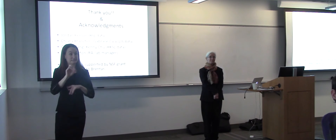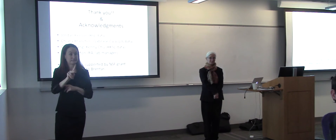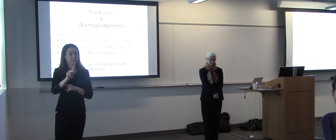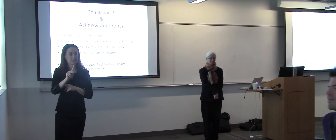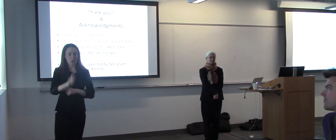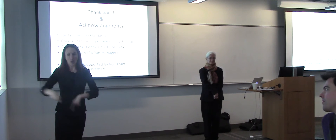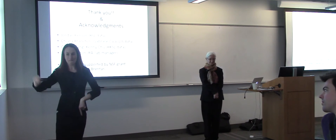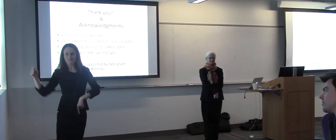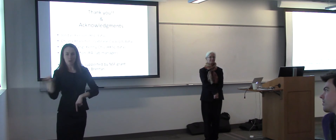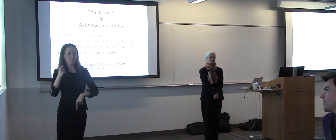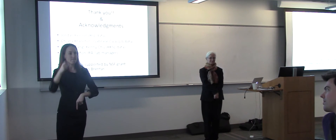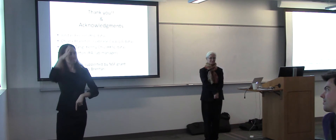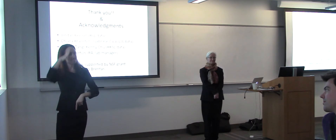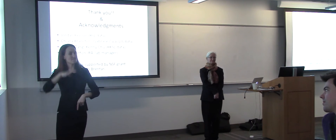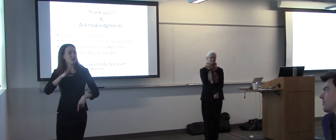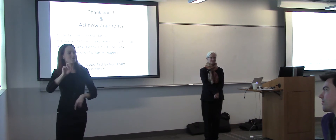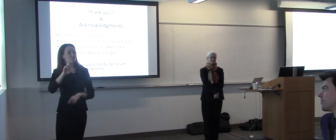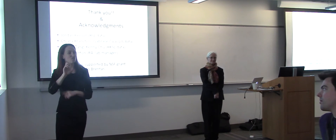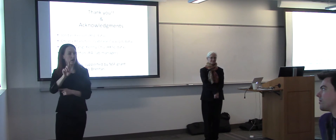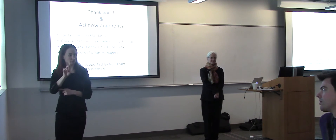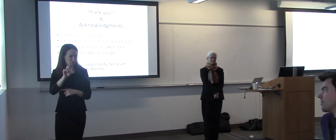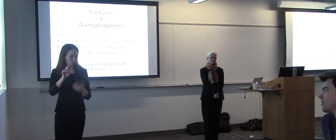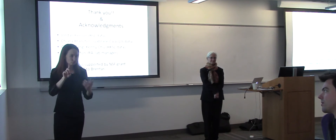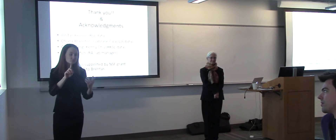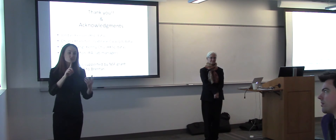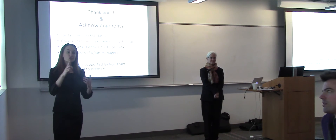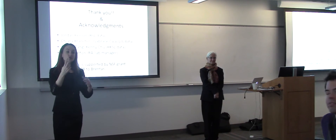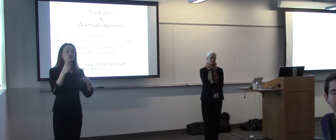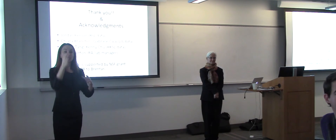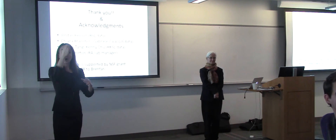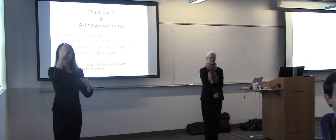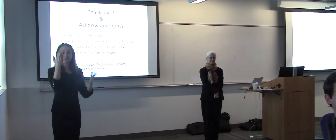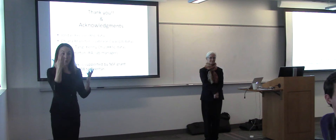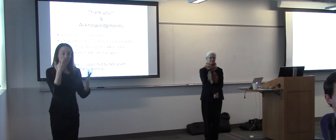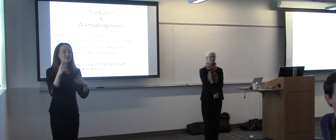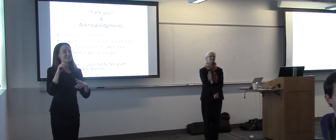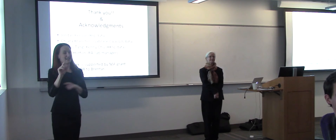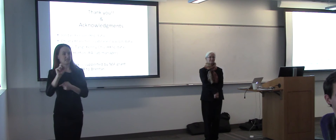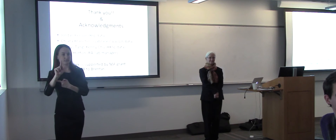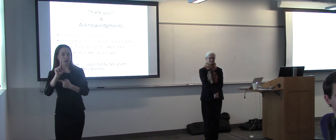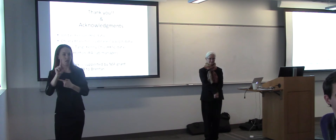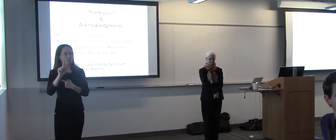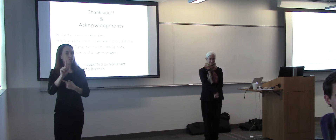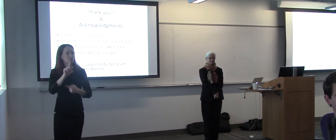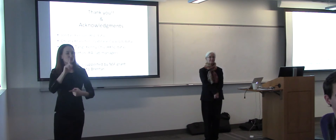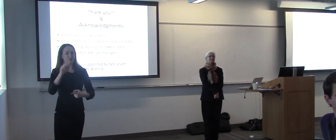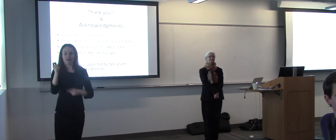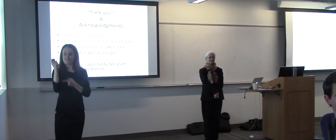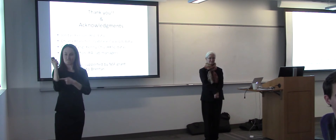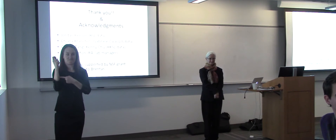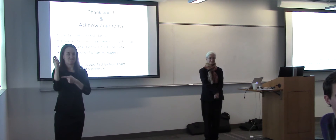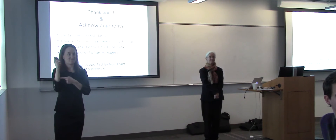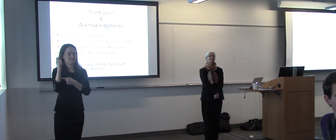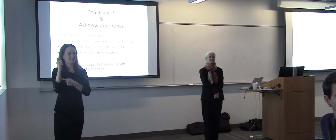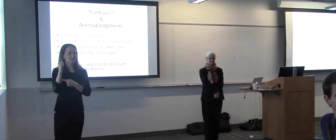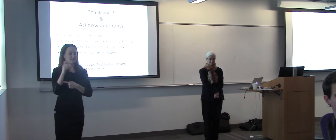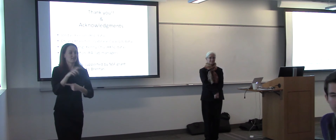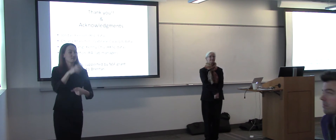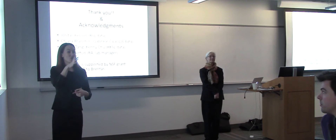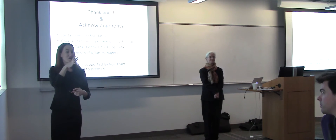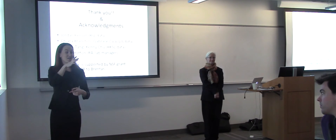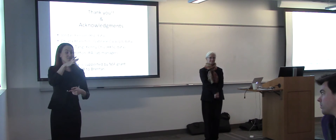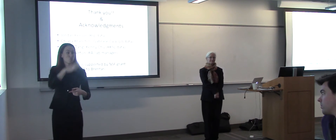with a stick, right? So the idea is you would have the instrument class, in American Sign Language, you would have this relationship, Sue with the stick